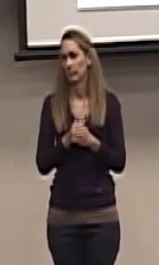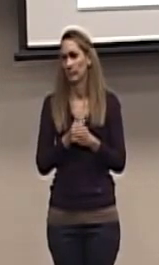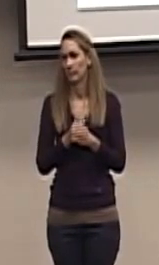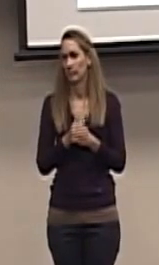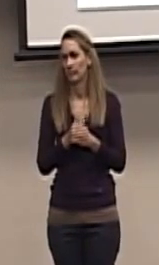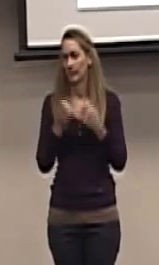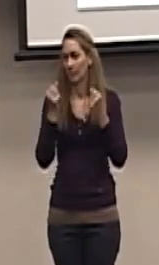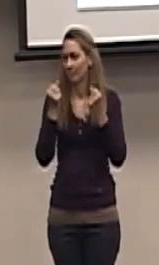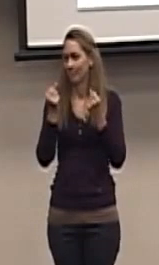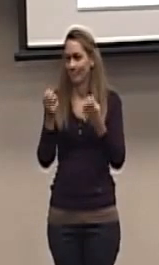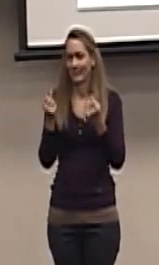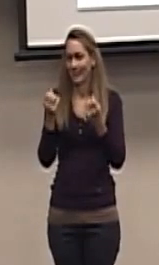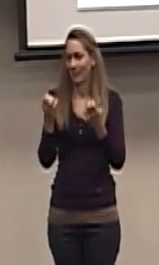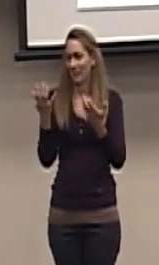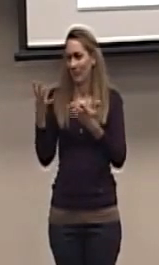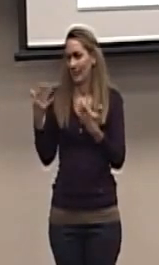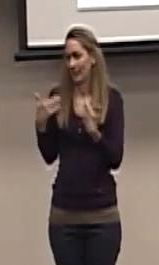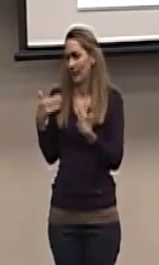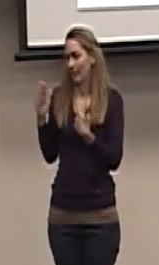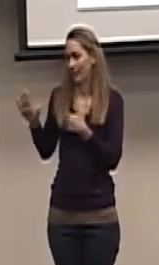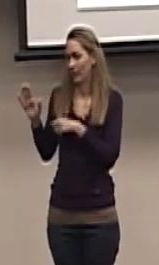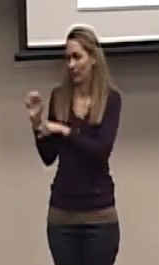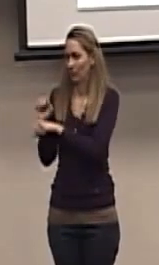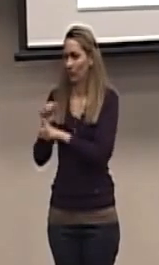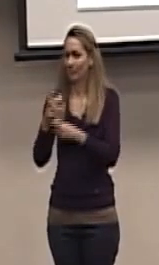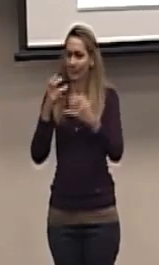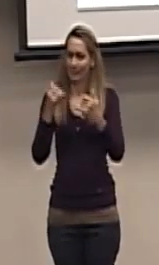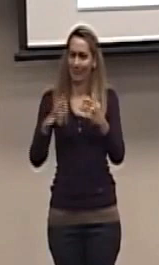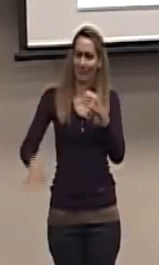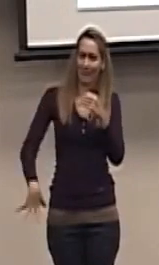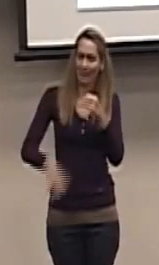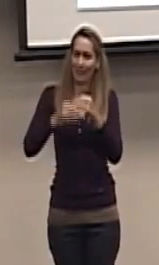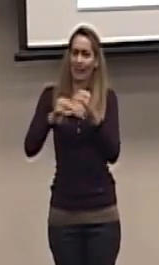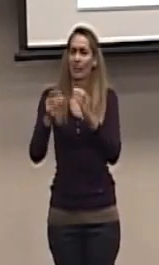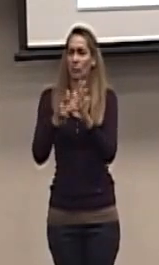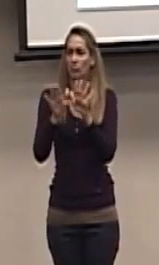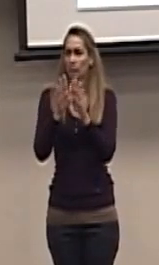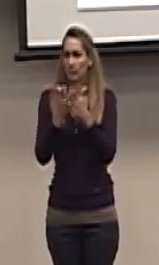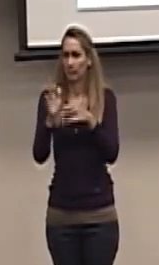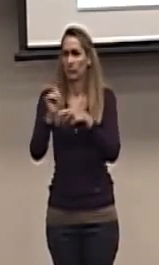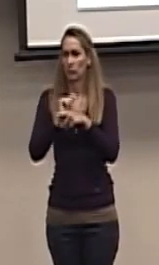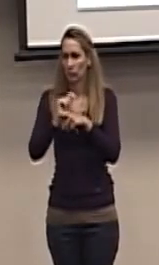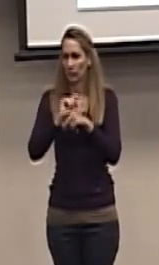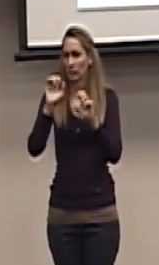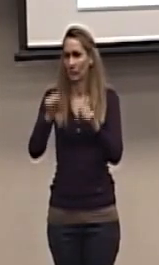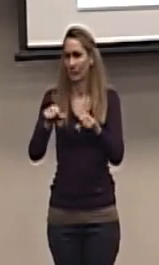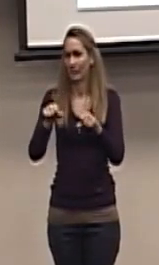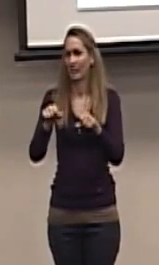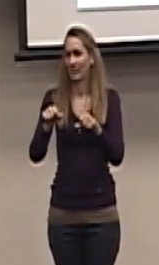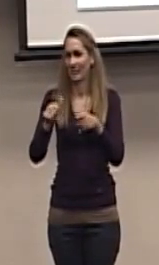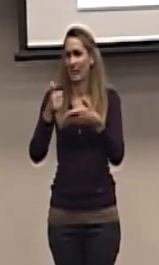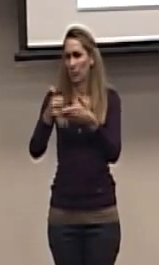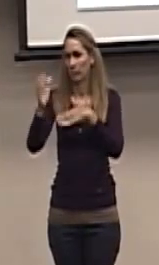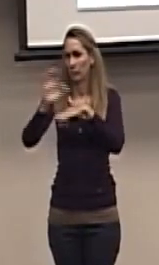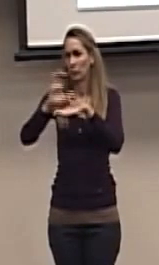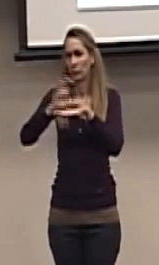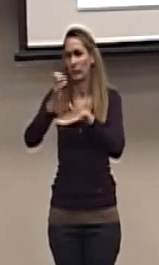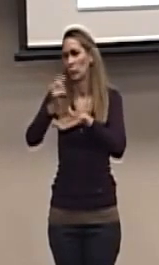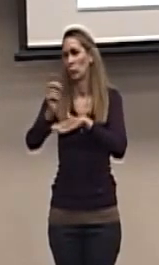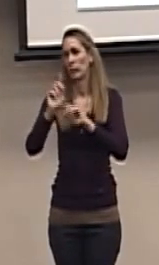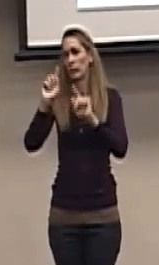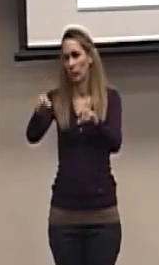primary jobs, and they will also be having the Bible training to be able to help the churches wherever they serve. Besides